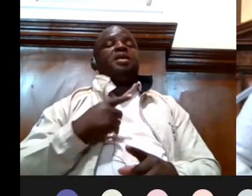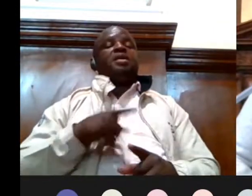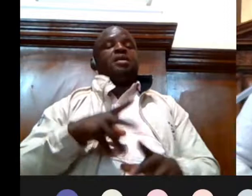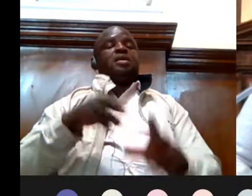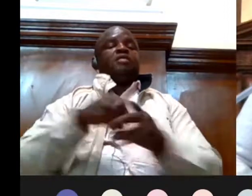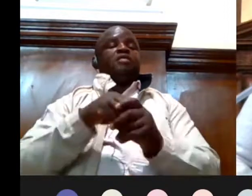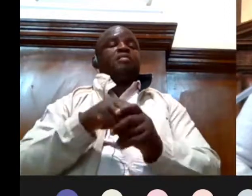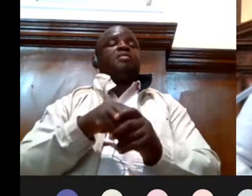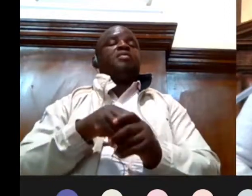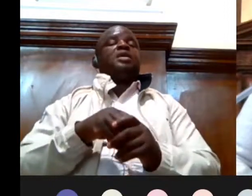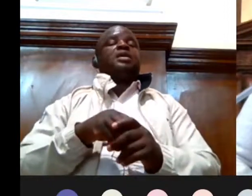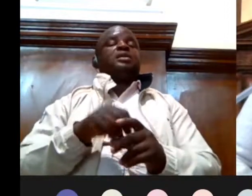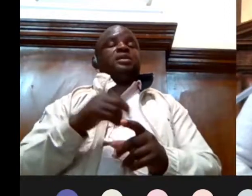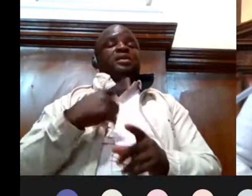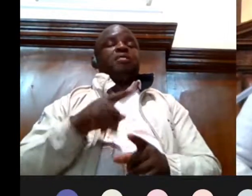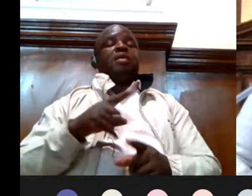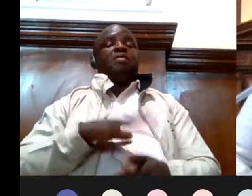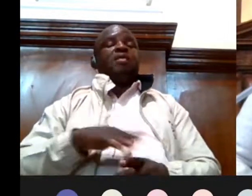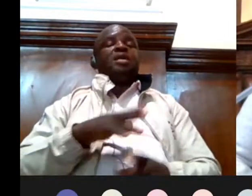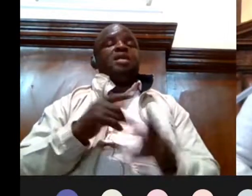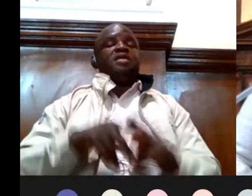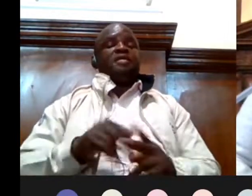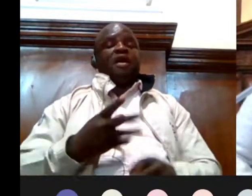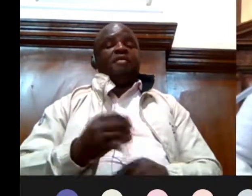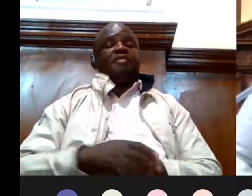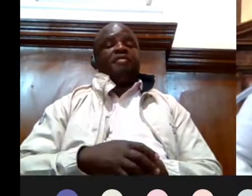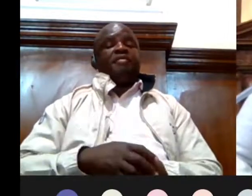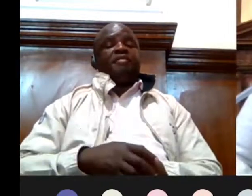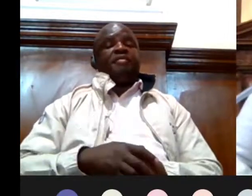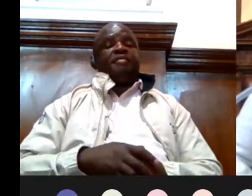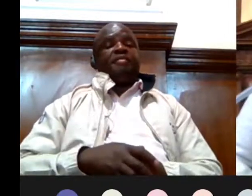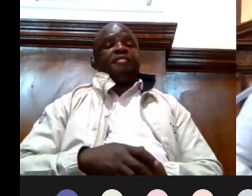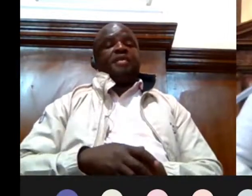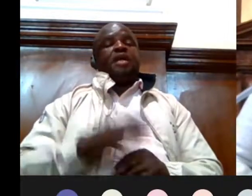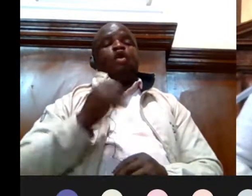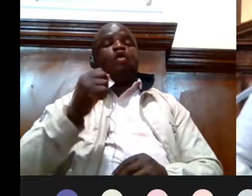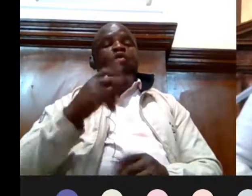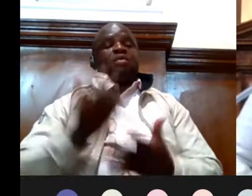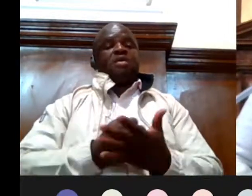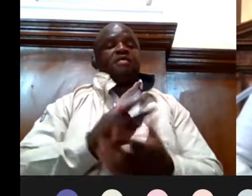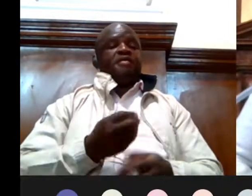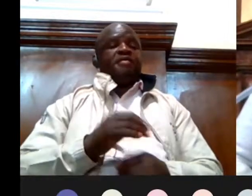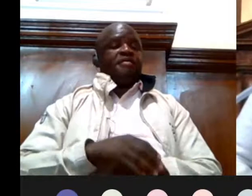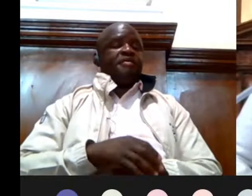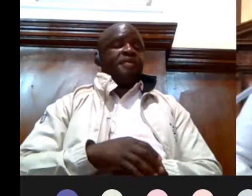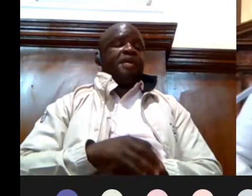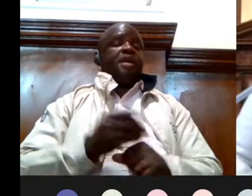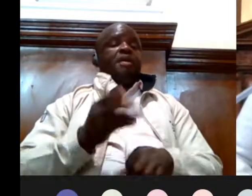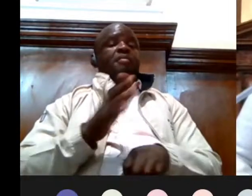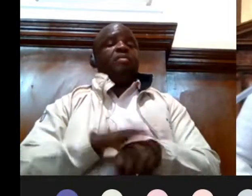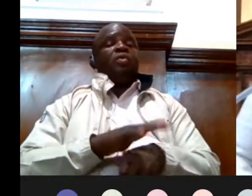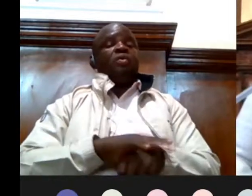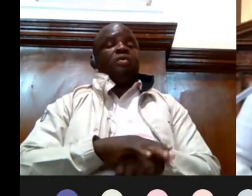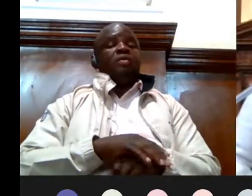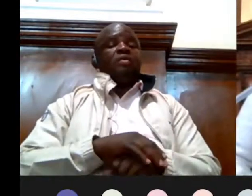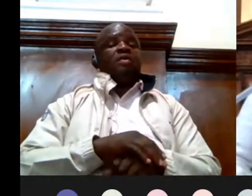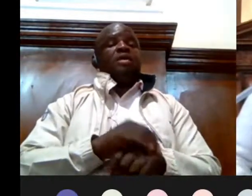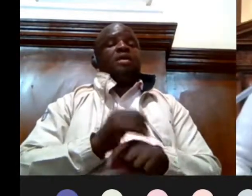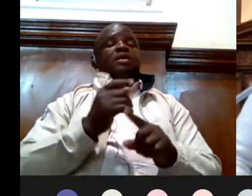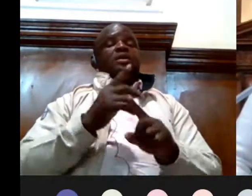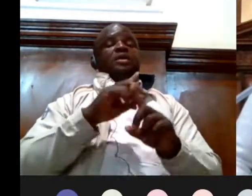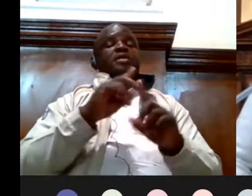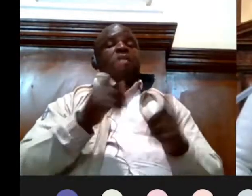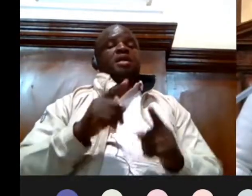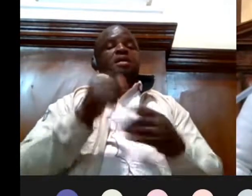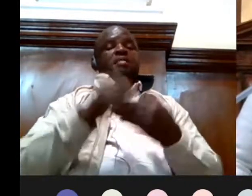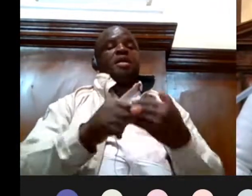and girls living in this country are back safe. Furthermore, a special month such